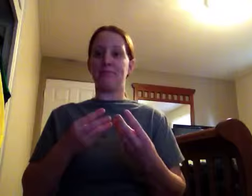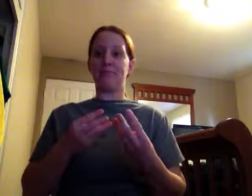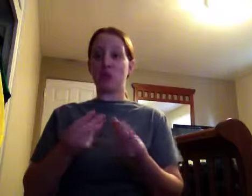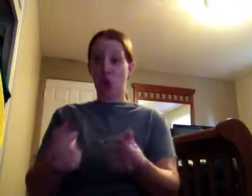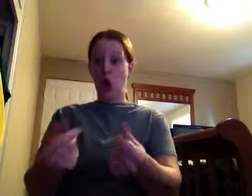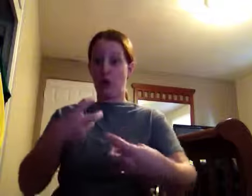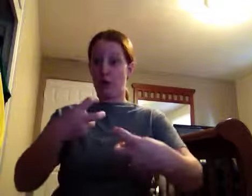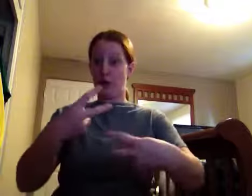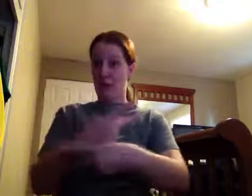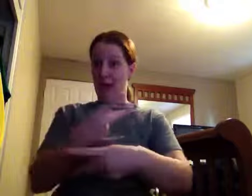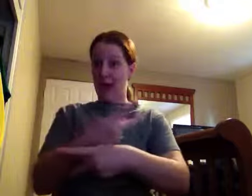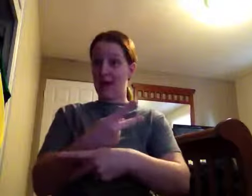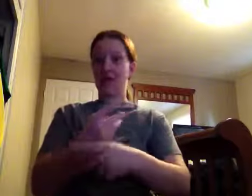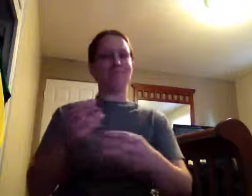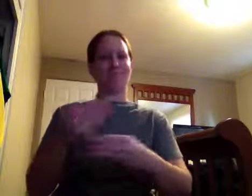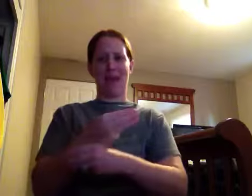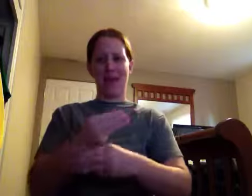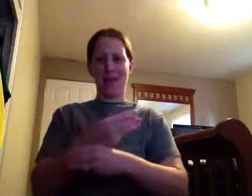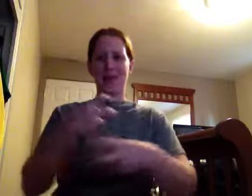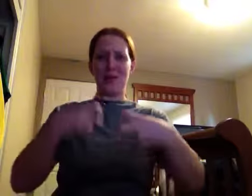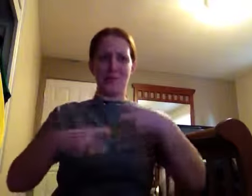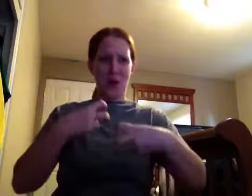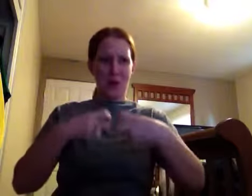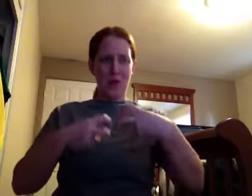39.34% sodium. And when I do my math, I'm going to end up with